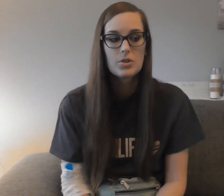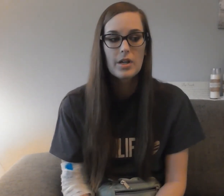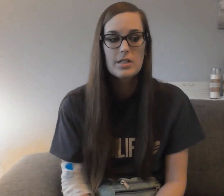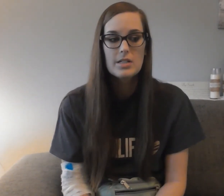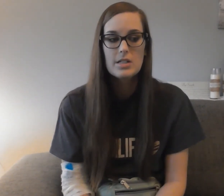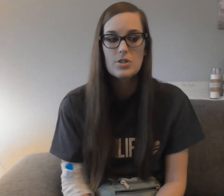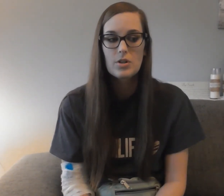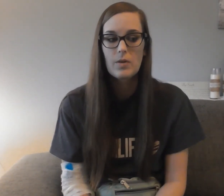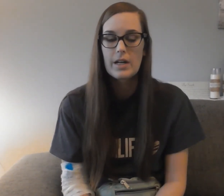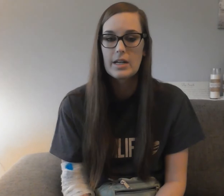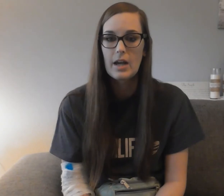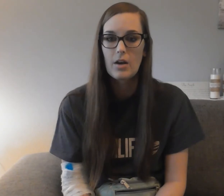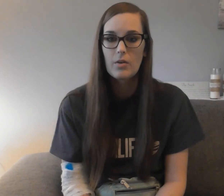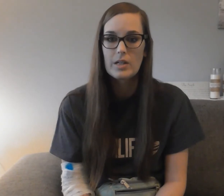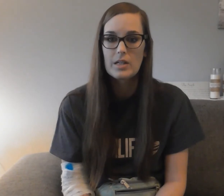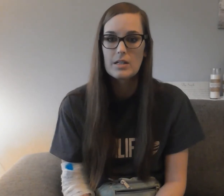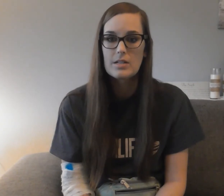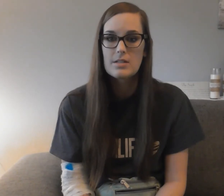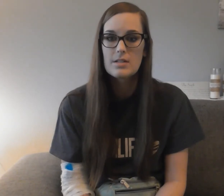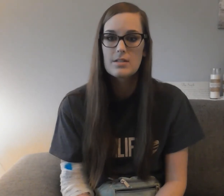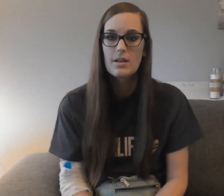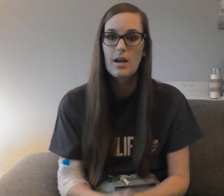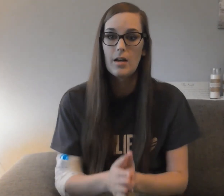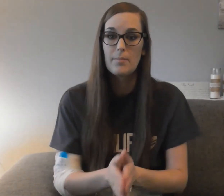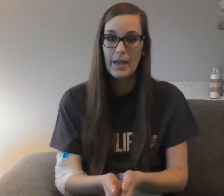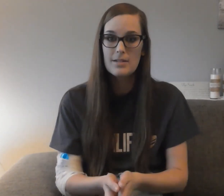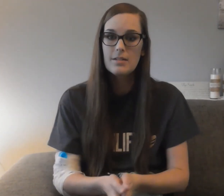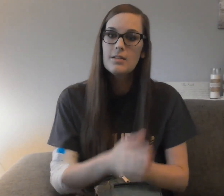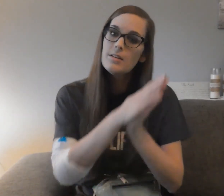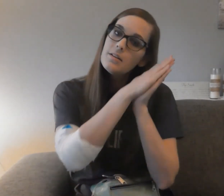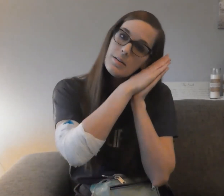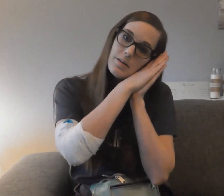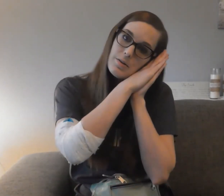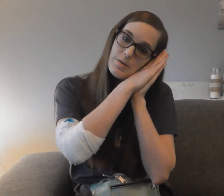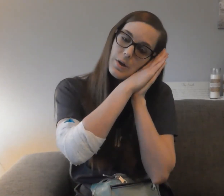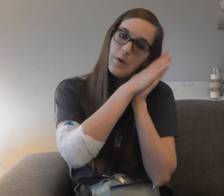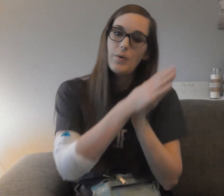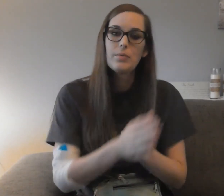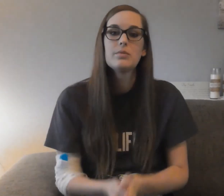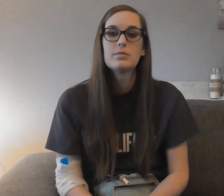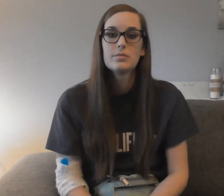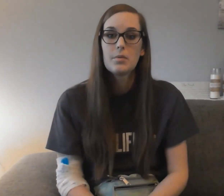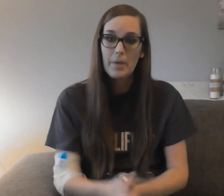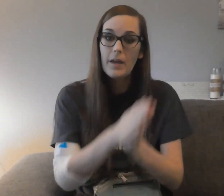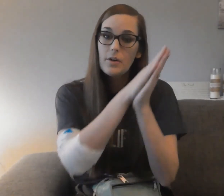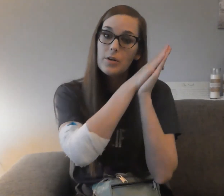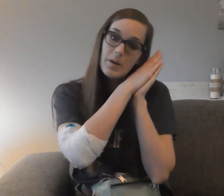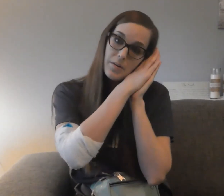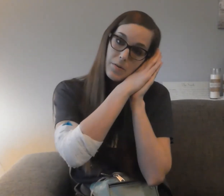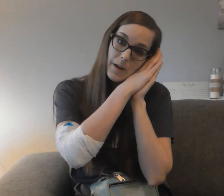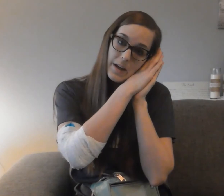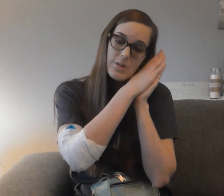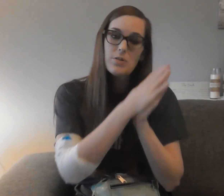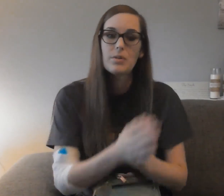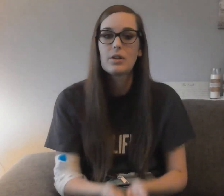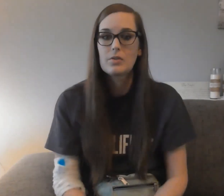Trying to teach her right now is bed. So, bed, are you ready for bed? Do you want to go